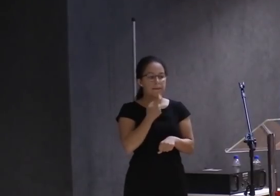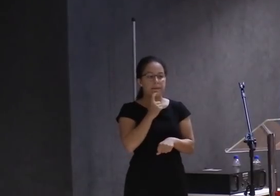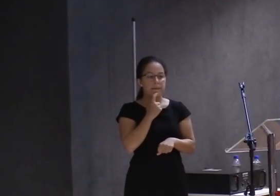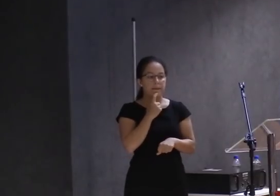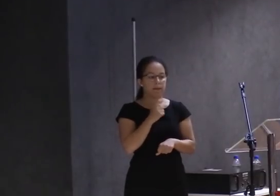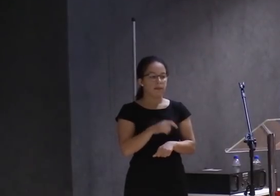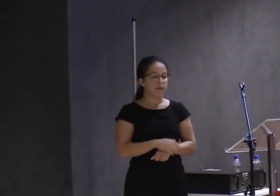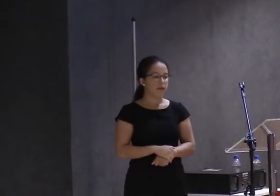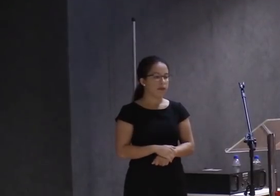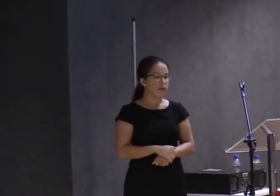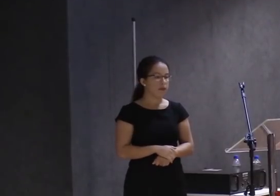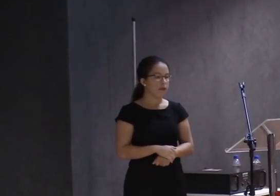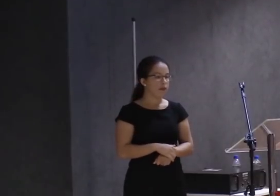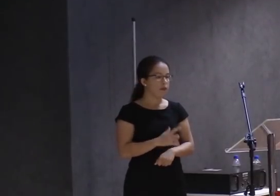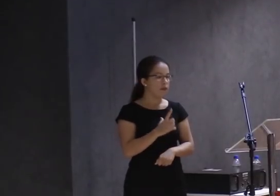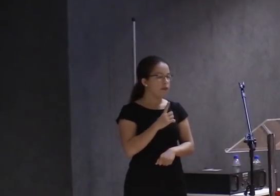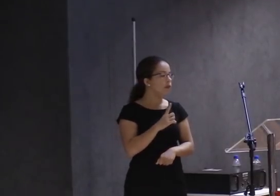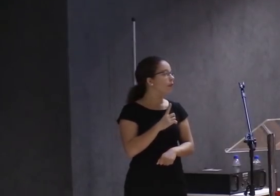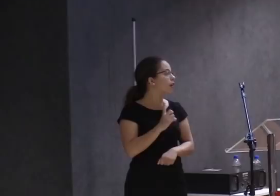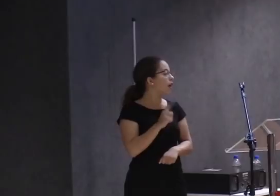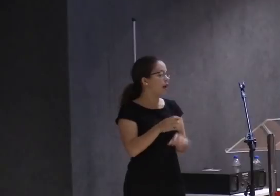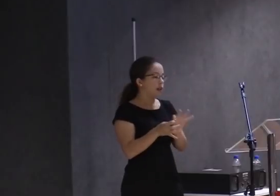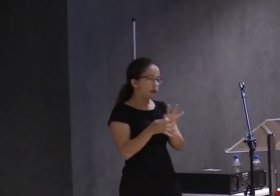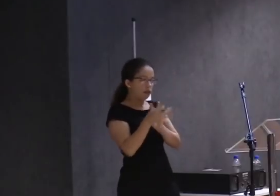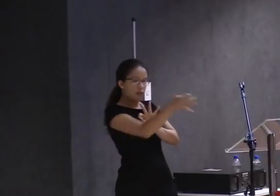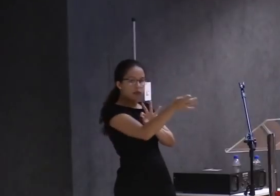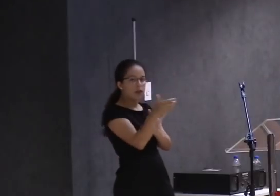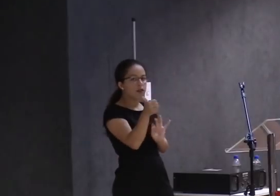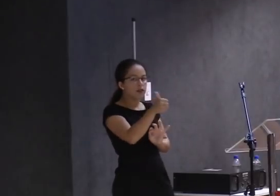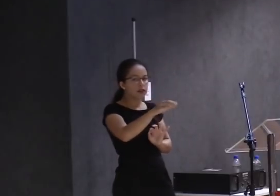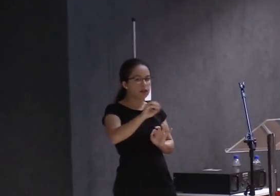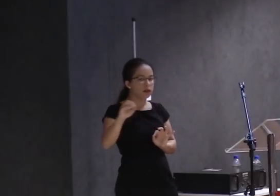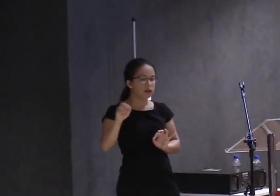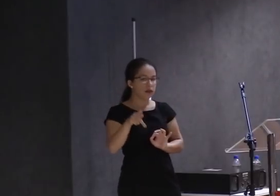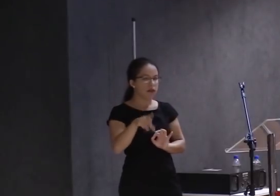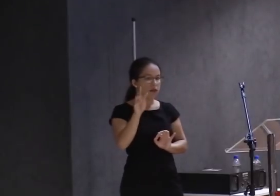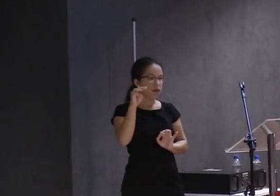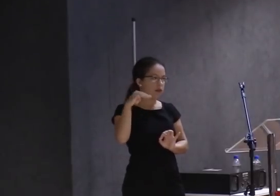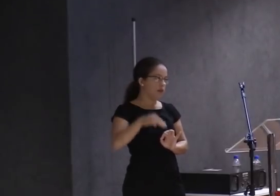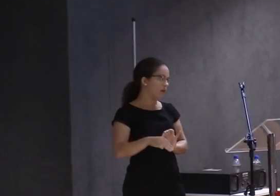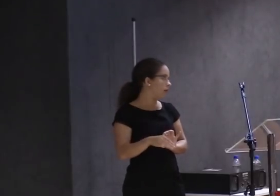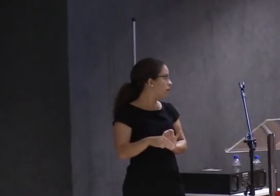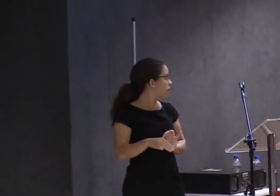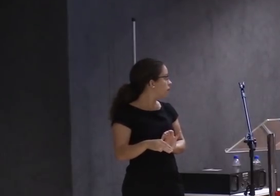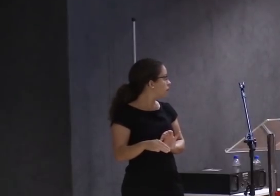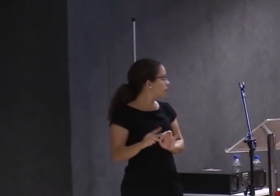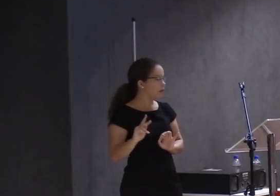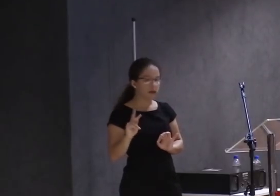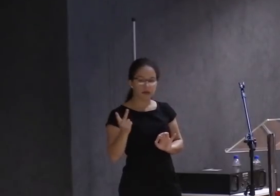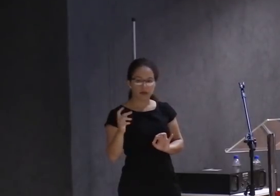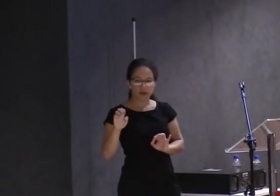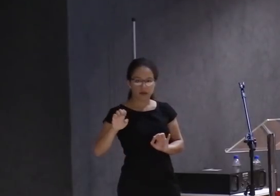tem 100 quilômetros de Helsinki. Ela fica a 100 quilômetros de